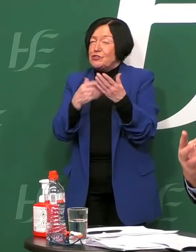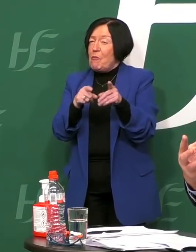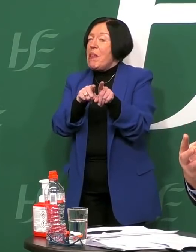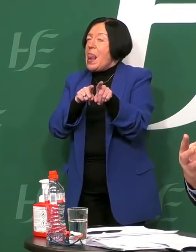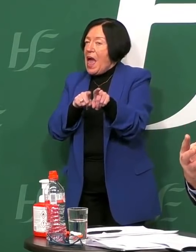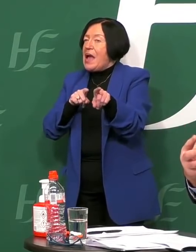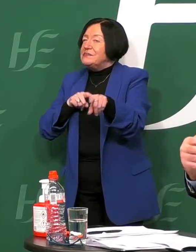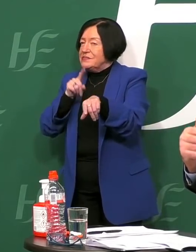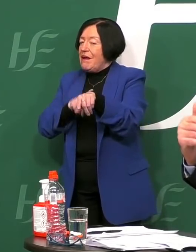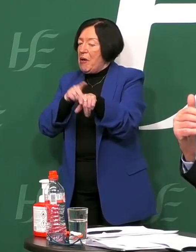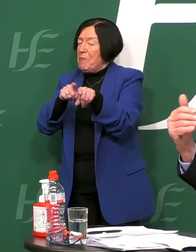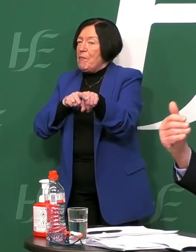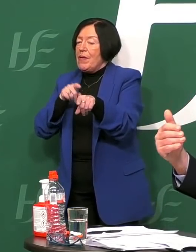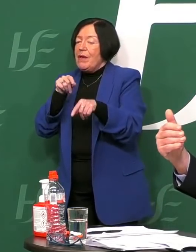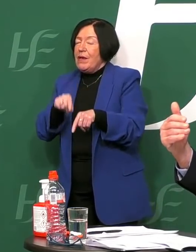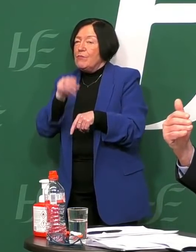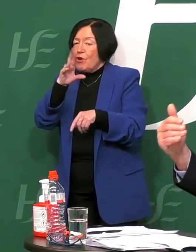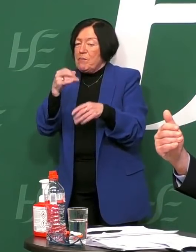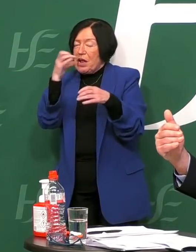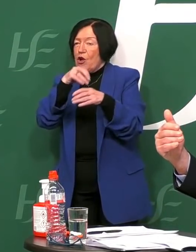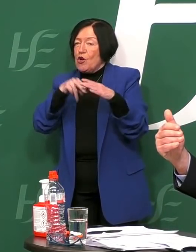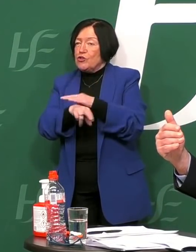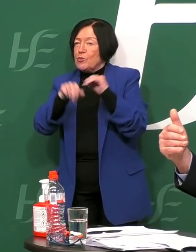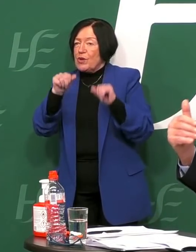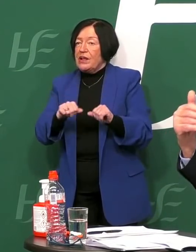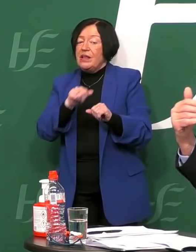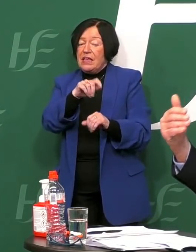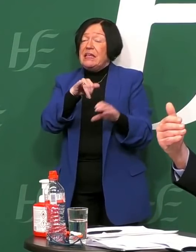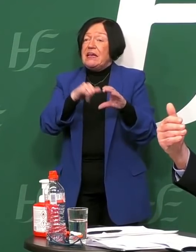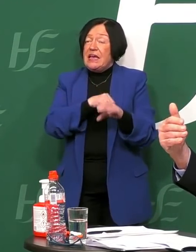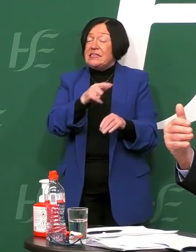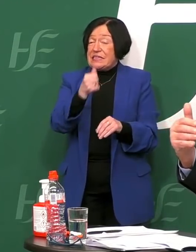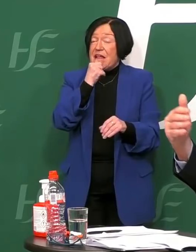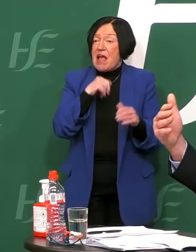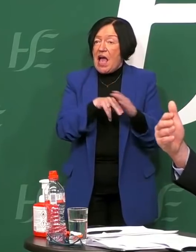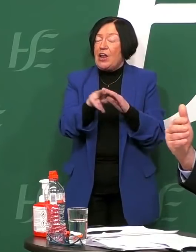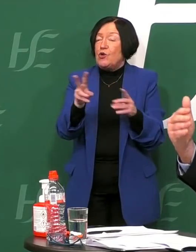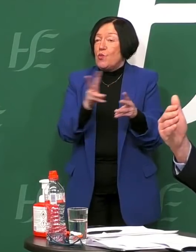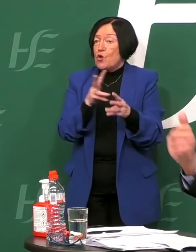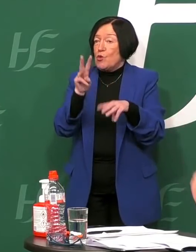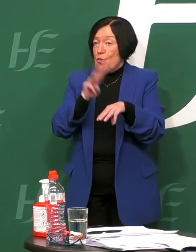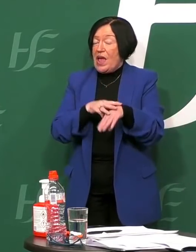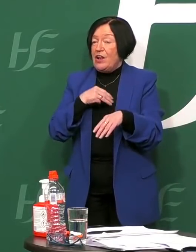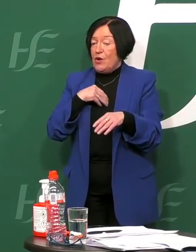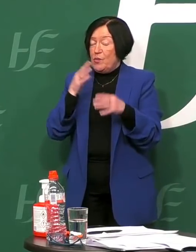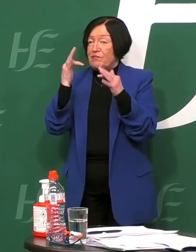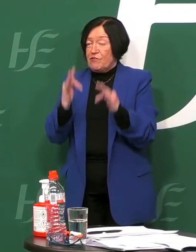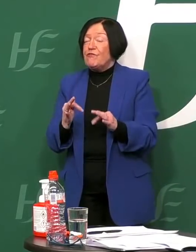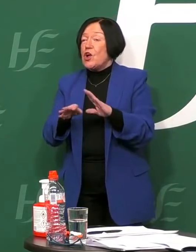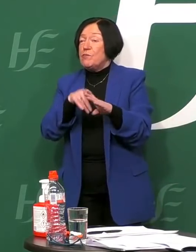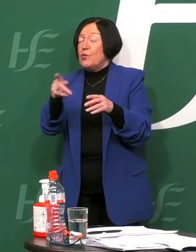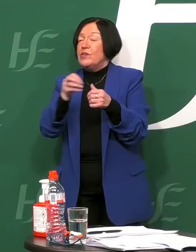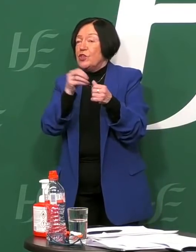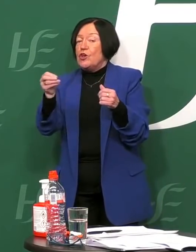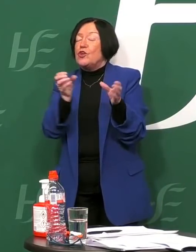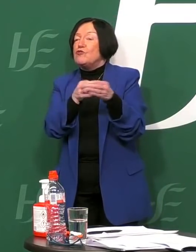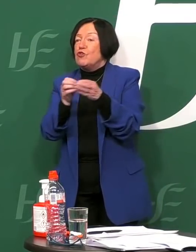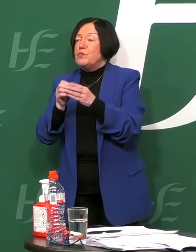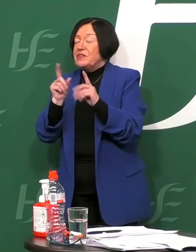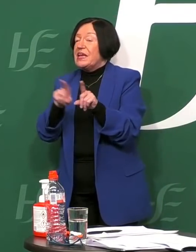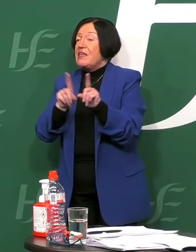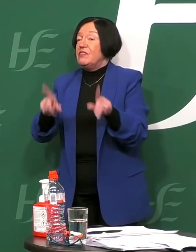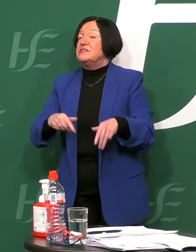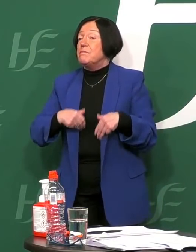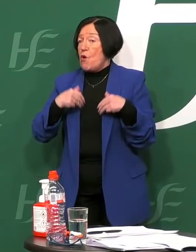time. Primary care is under pressure. Pharmacy is a real-time solution, and that's working well. And we've confirmed that with the relevant bodies again this